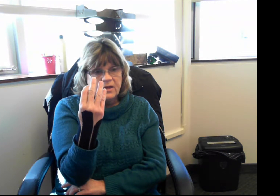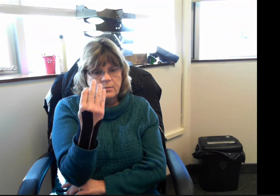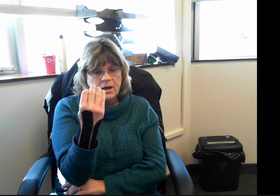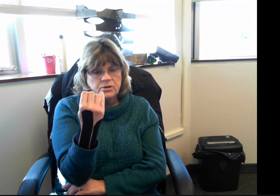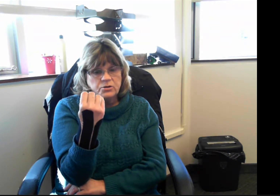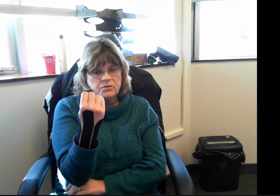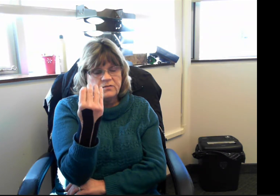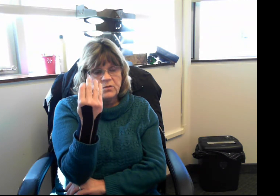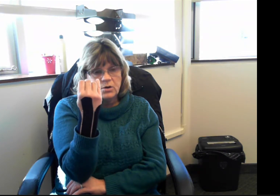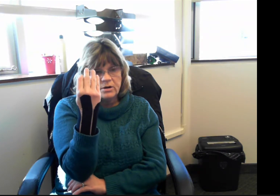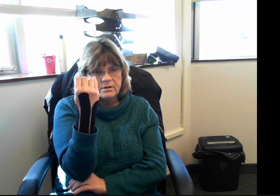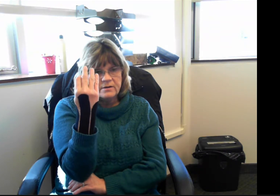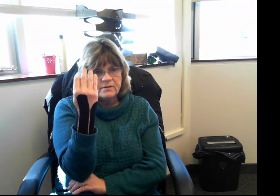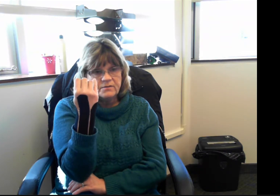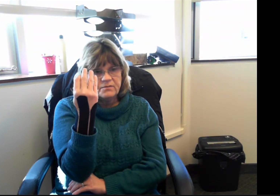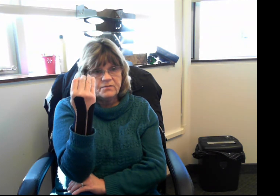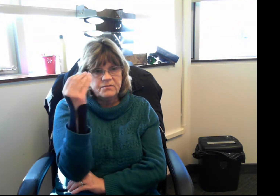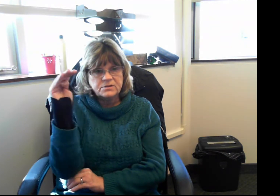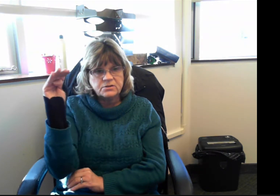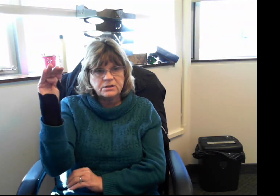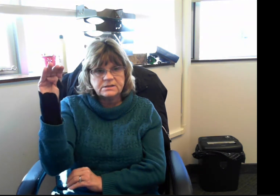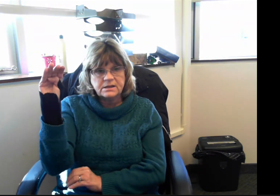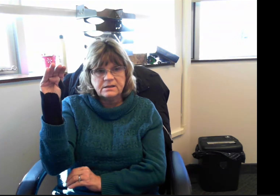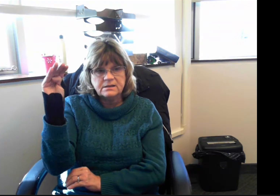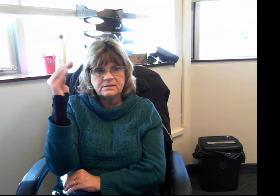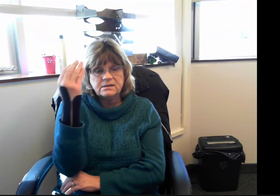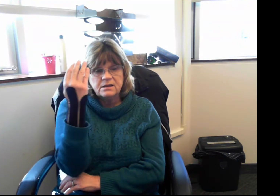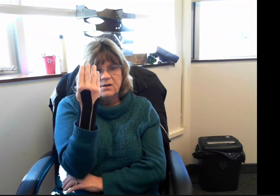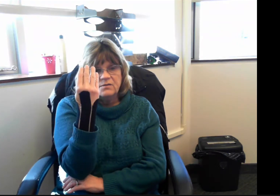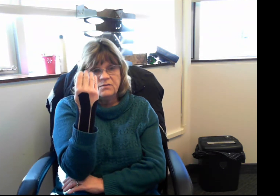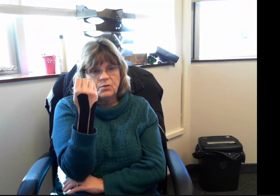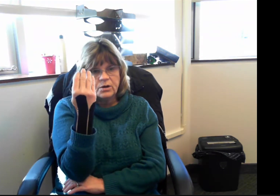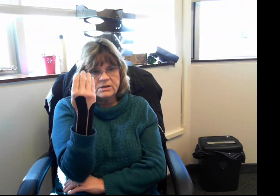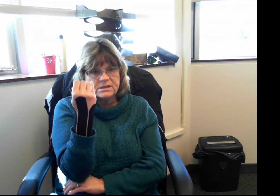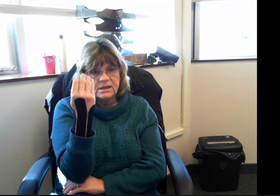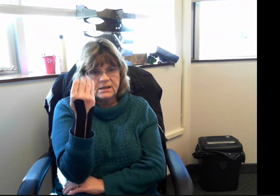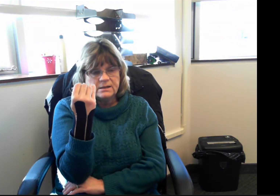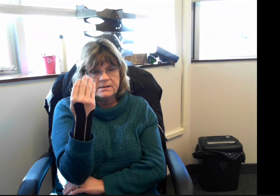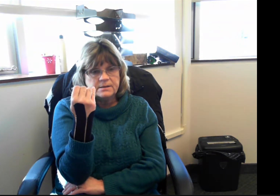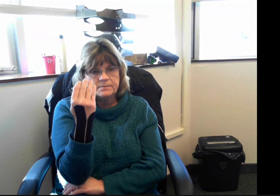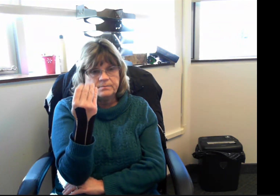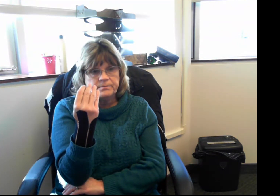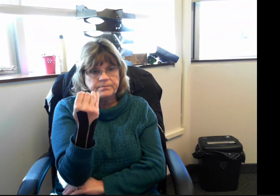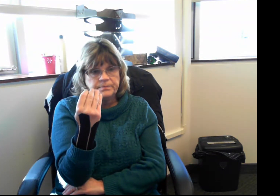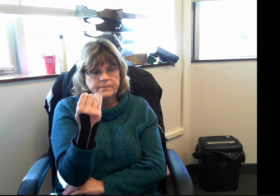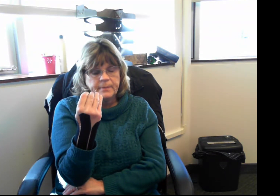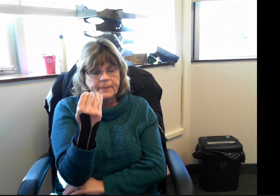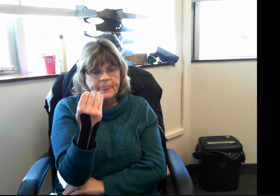Thumb under your 4. So it looks like this. 14,